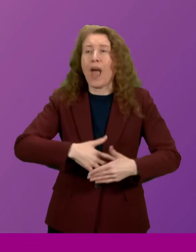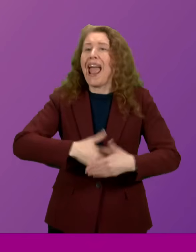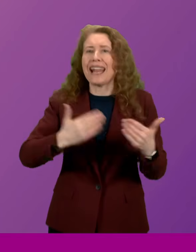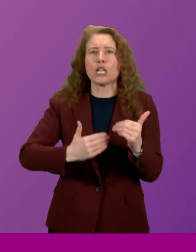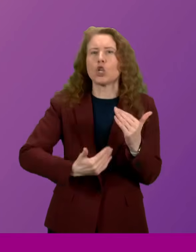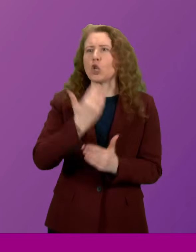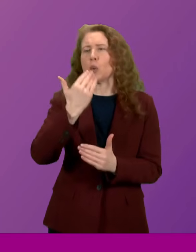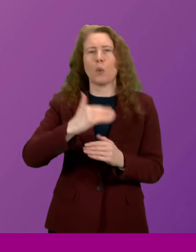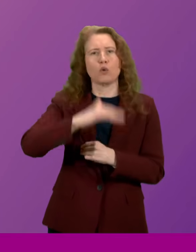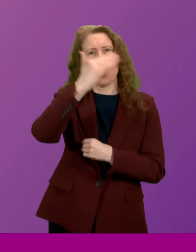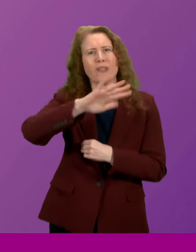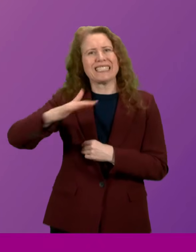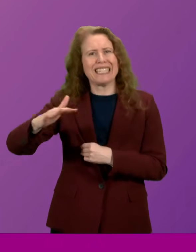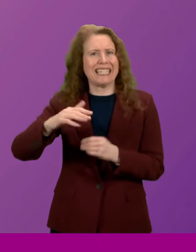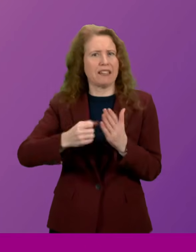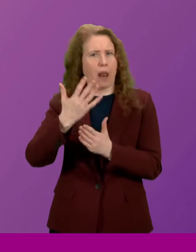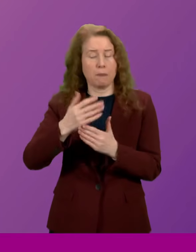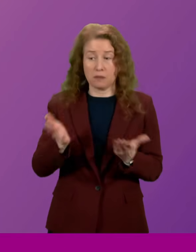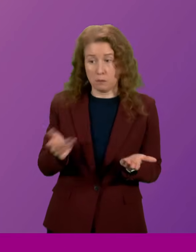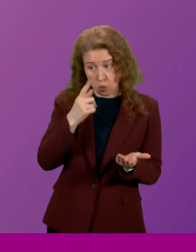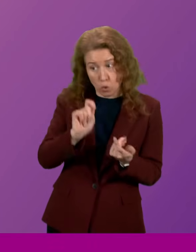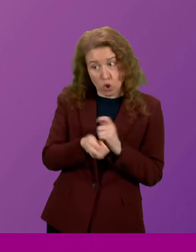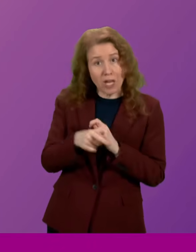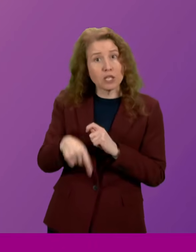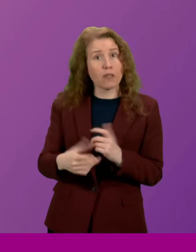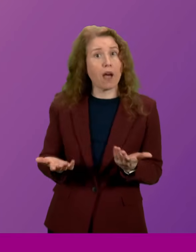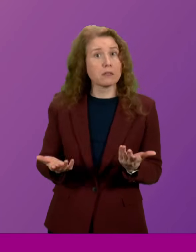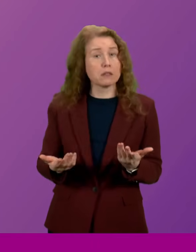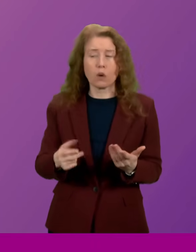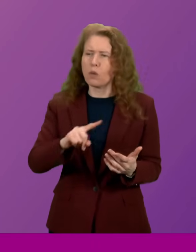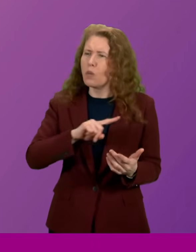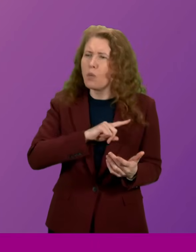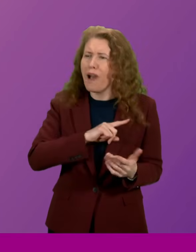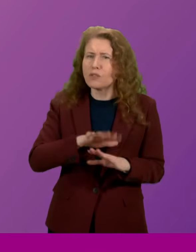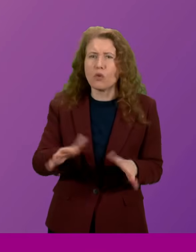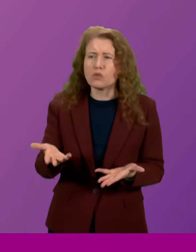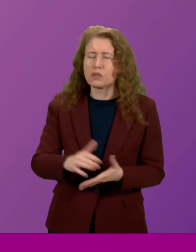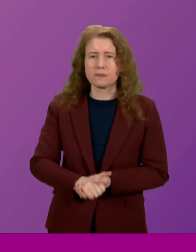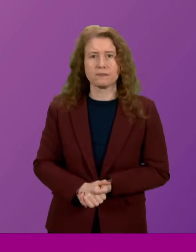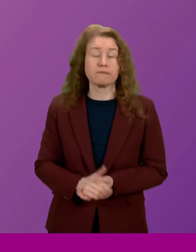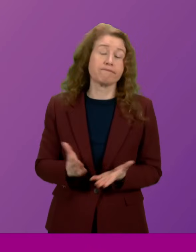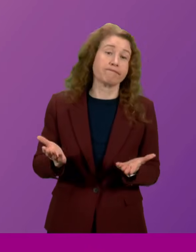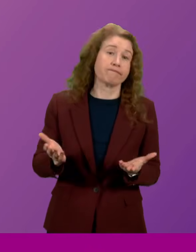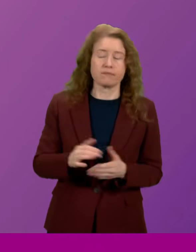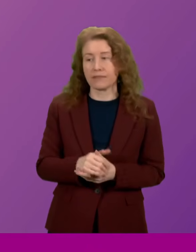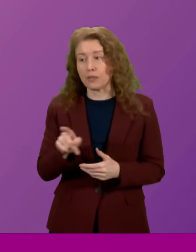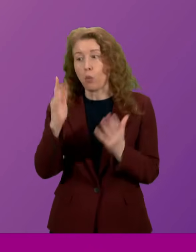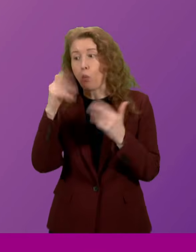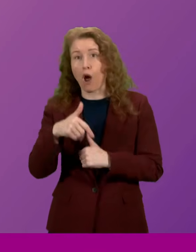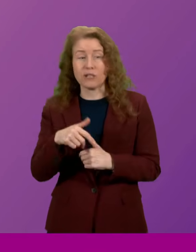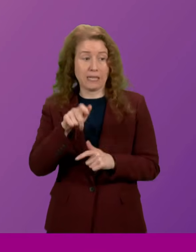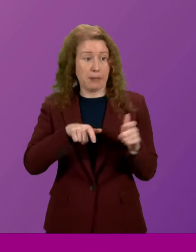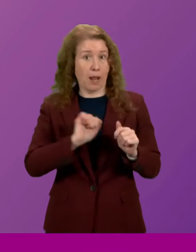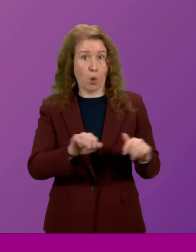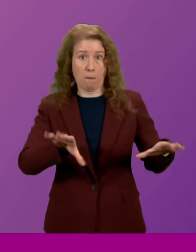North Sea development. John Swinney could change this now, so why doesn't he? Well, he's worried that extremists in his